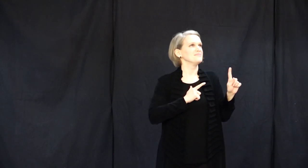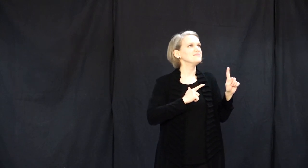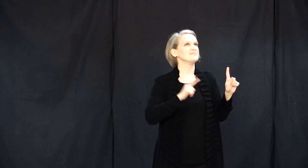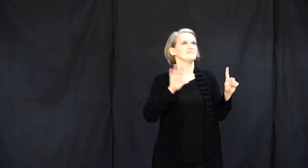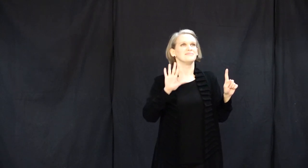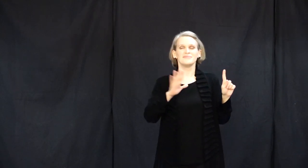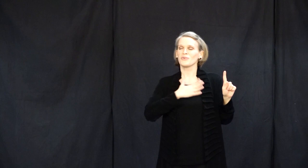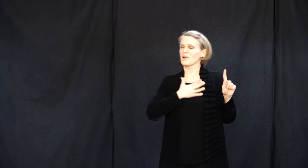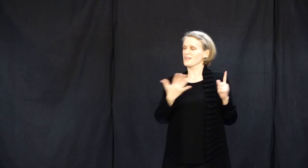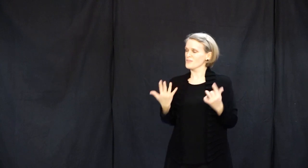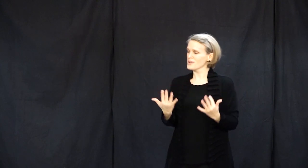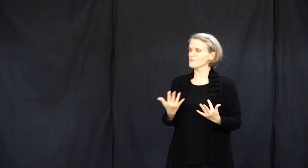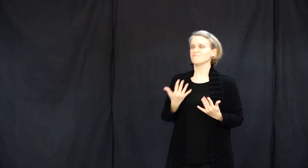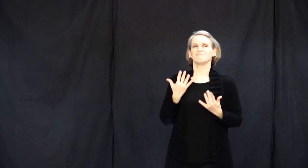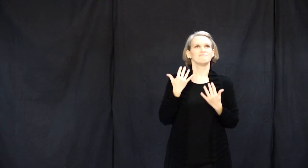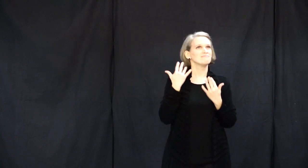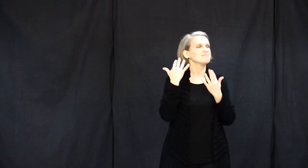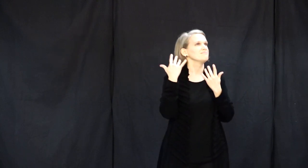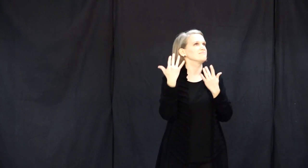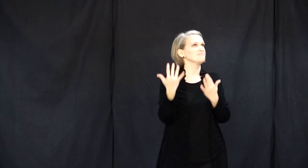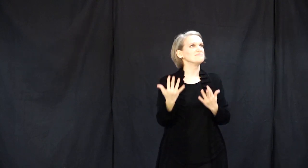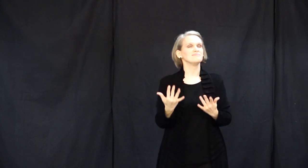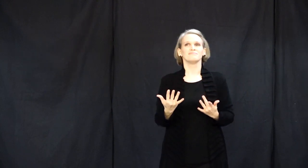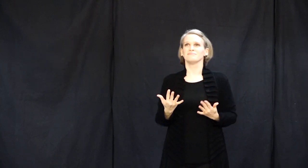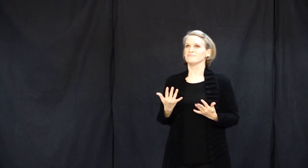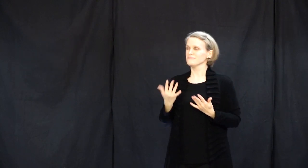wait for it. Wait for it. Wait for it.